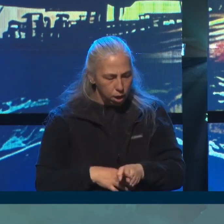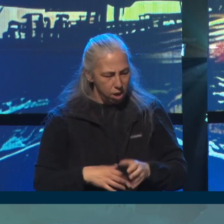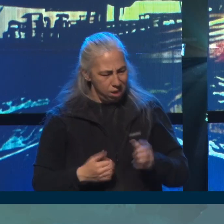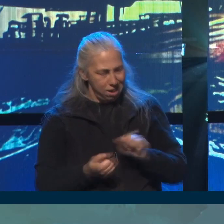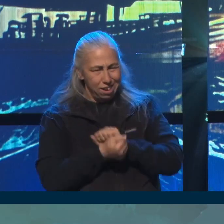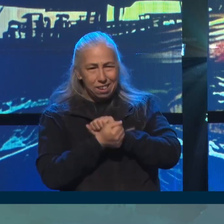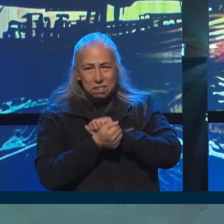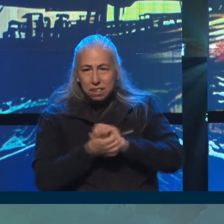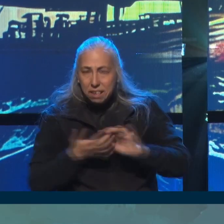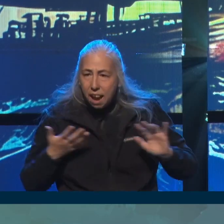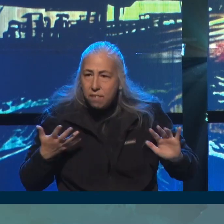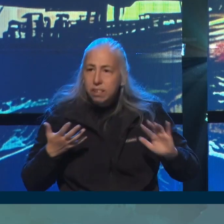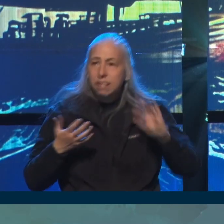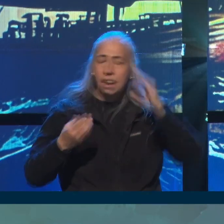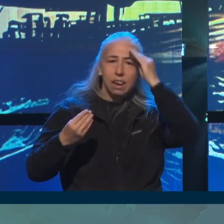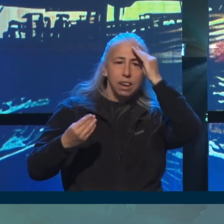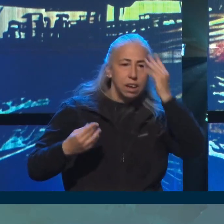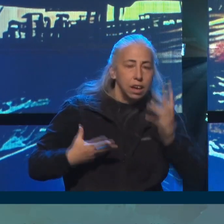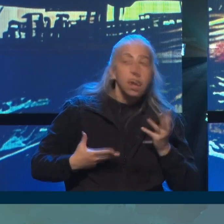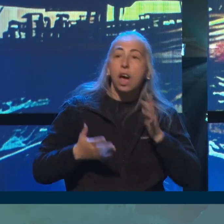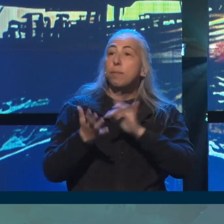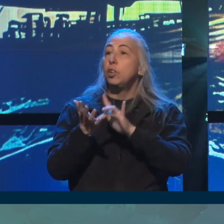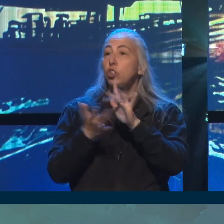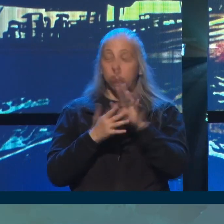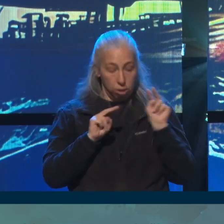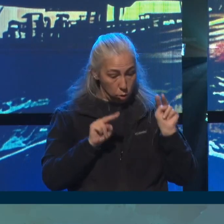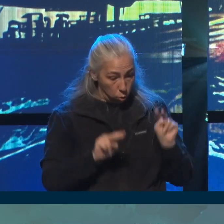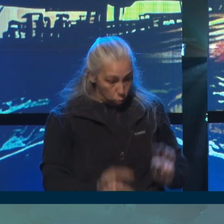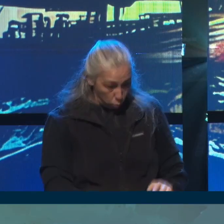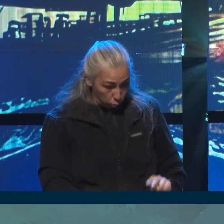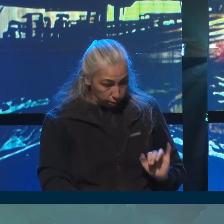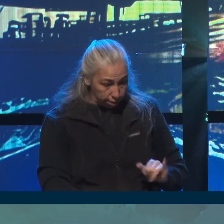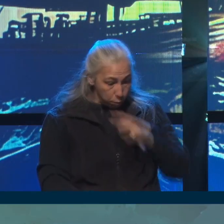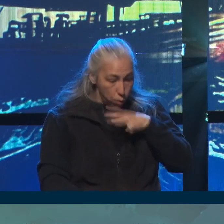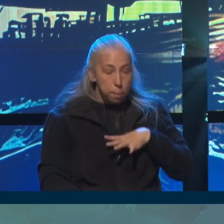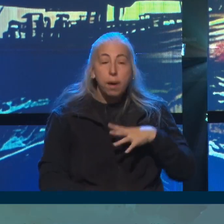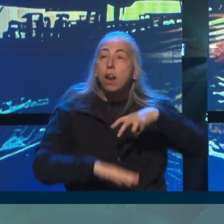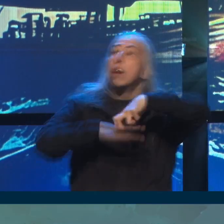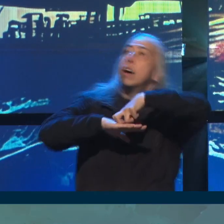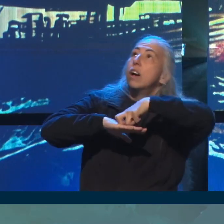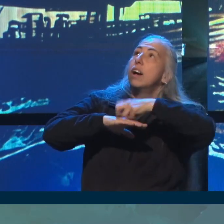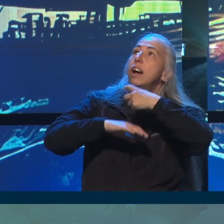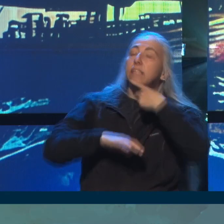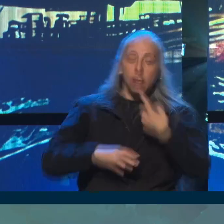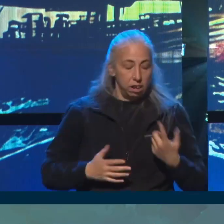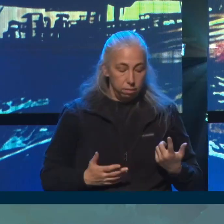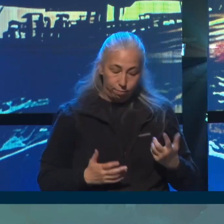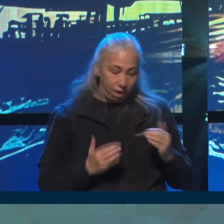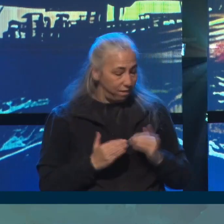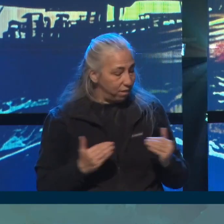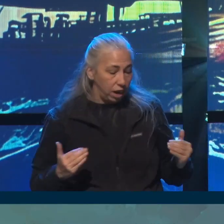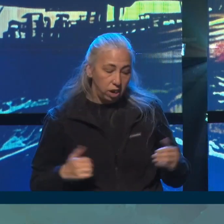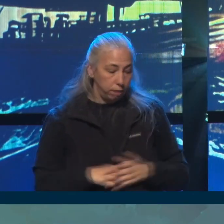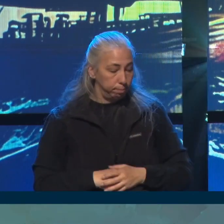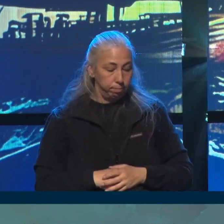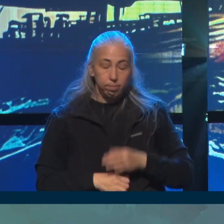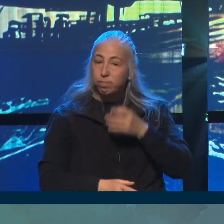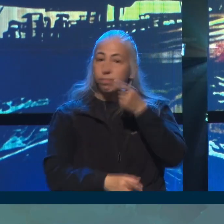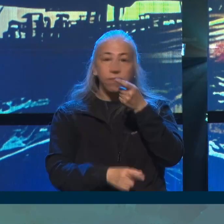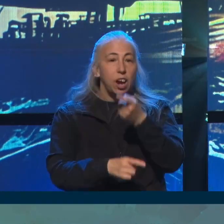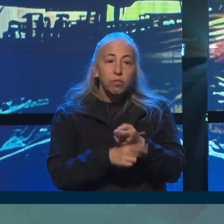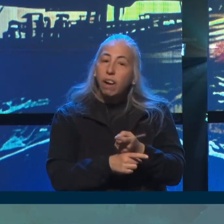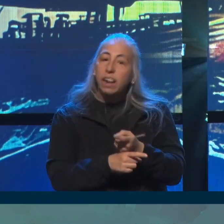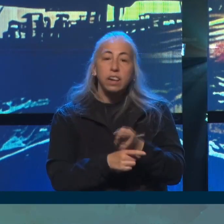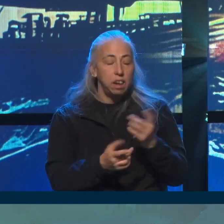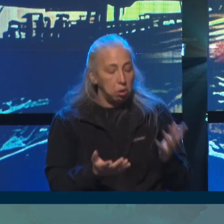devastating. Like Jesus looks at this woman who is desperate and says, "It's not fair. It's not right to take the children's food